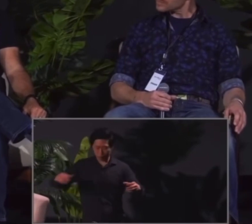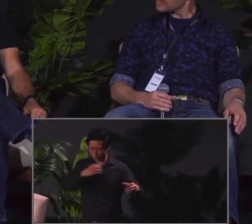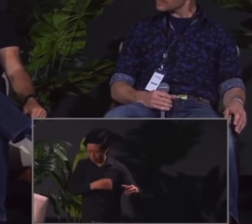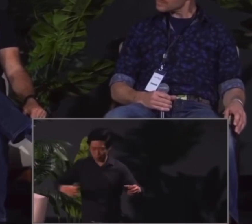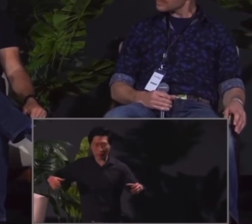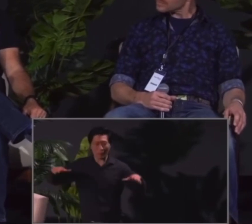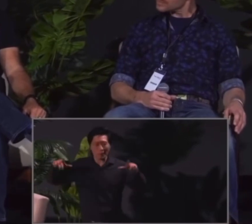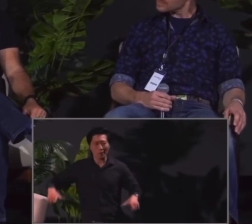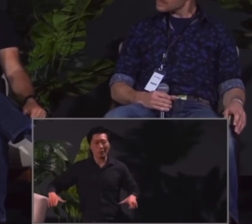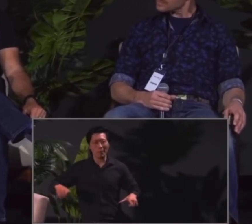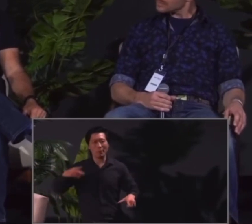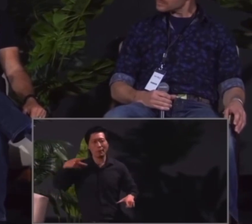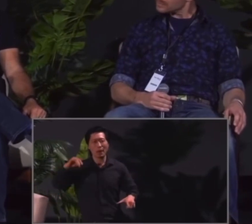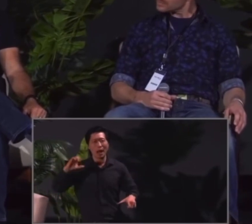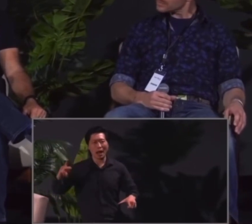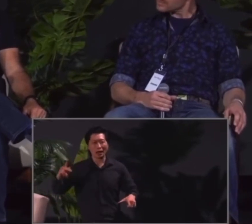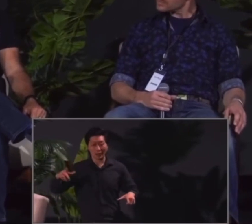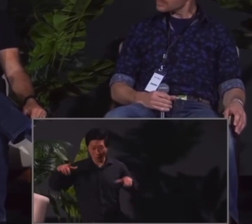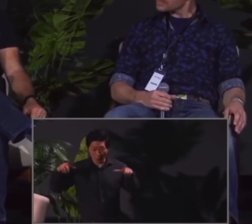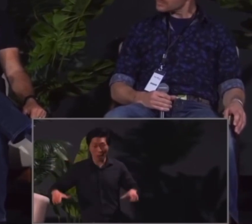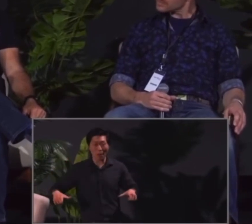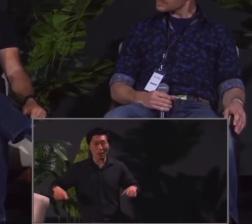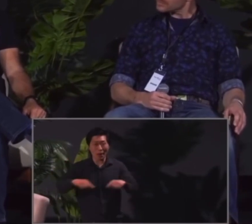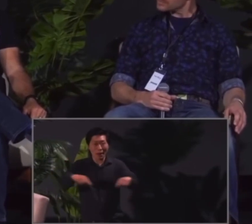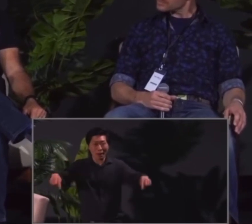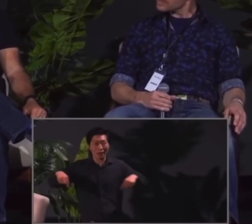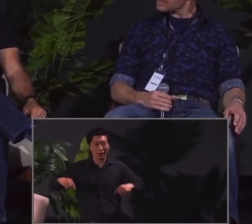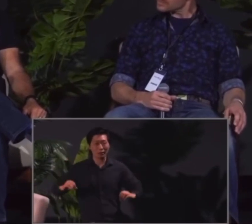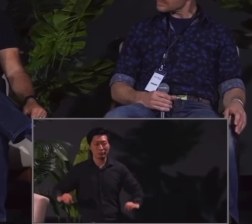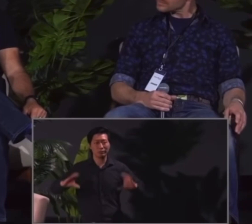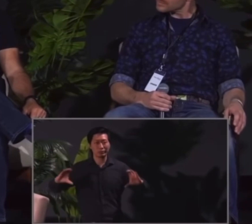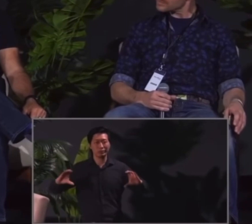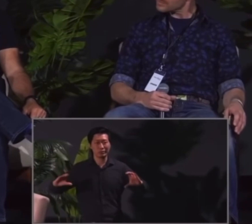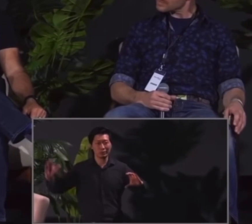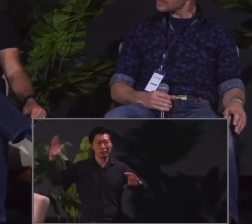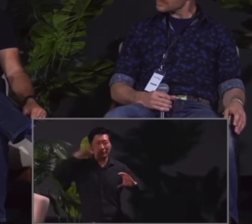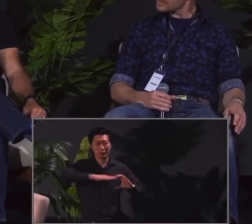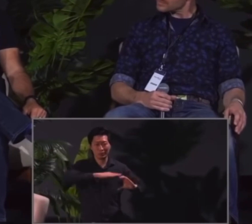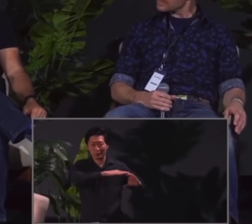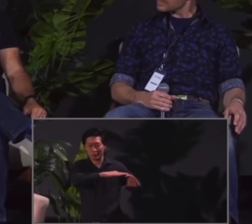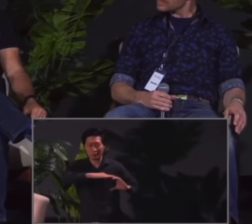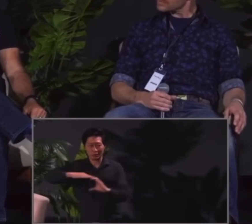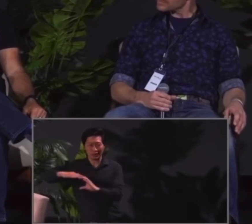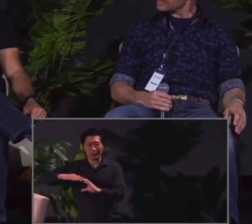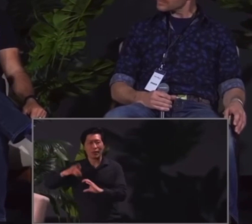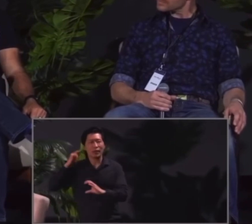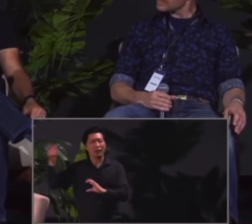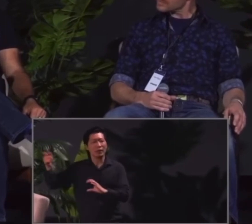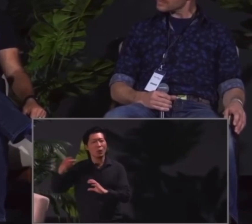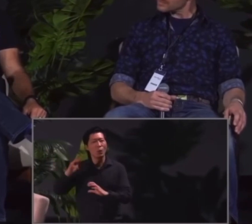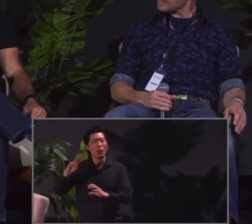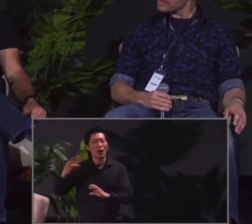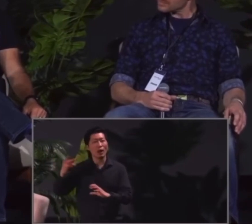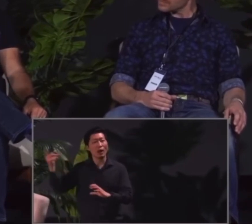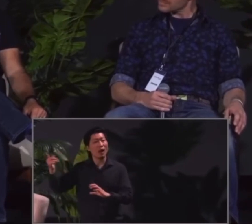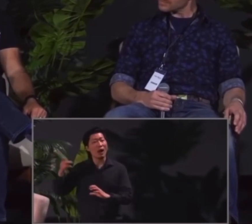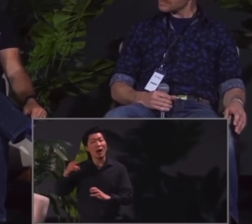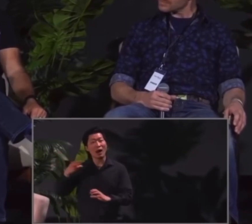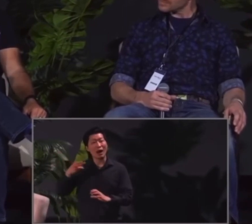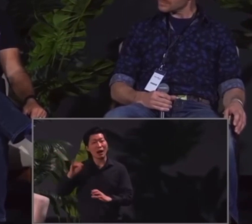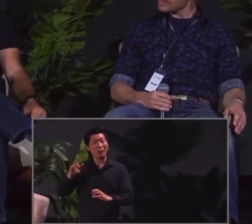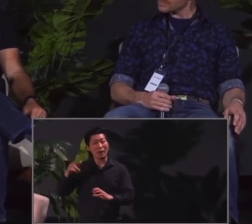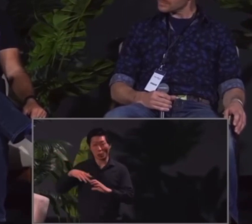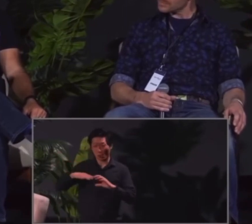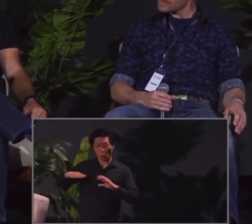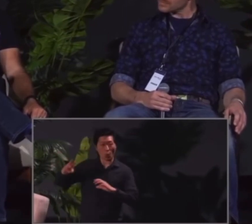battery packs. Then the battery packs get their lid, and then they go into a high bay warehouse. And the high bay warehouse is